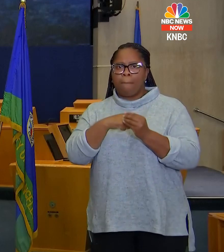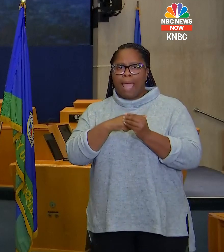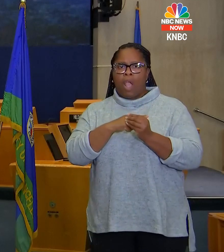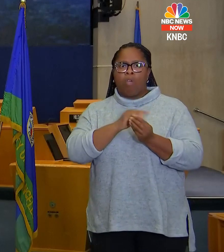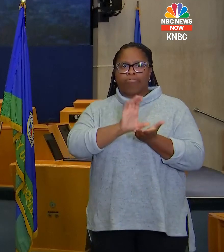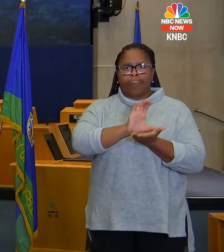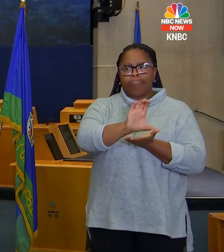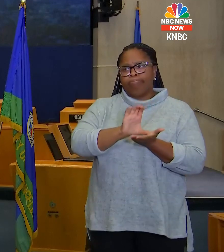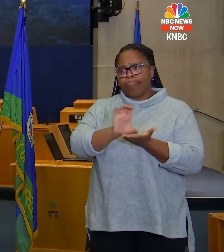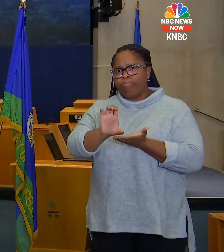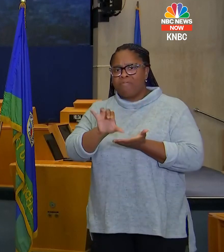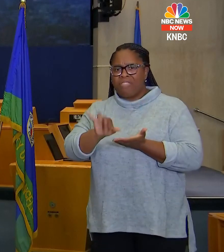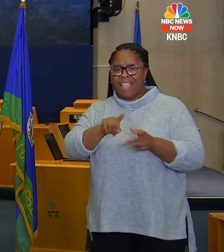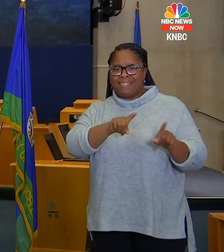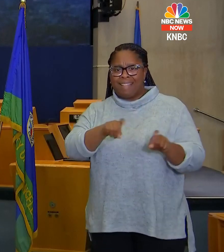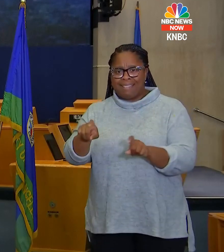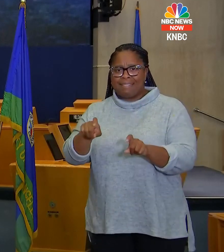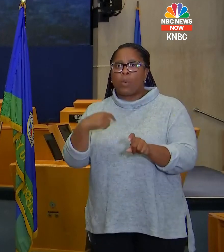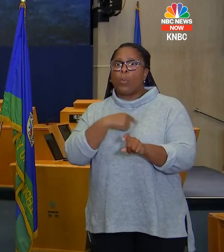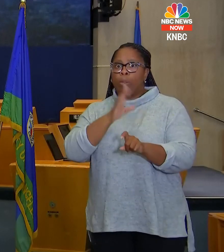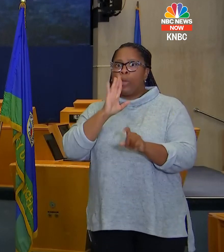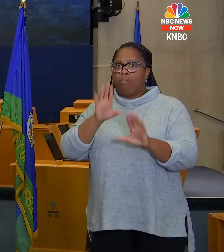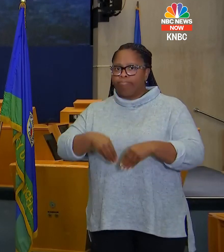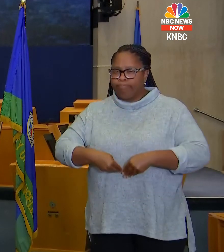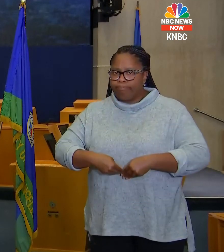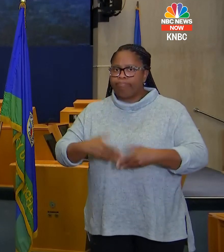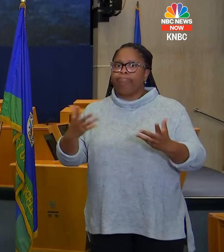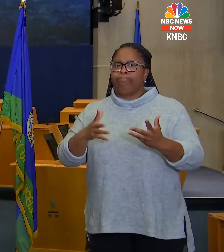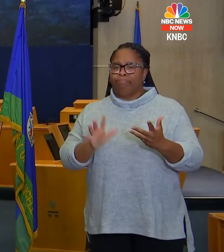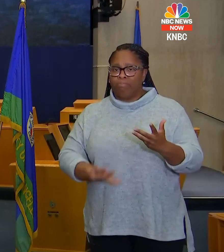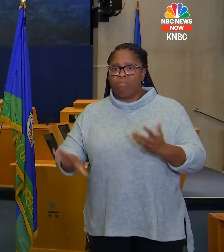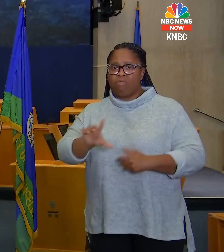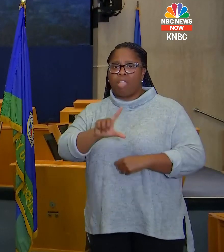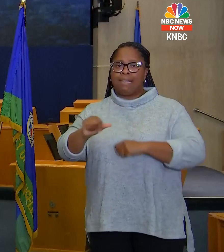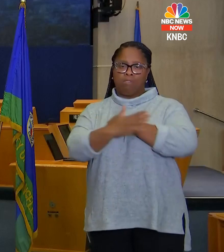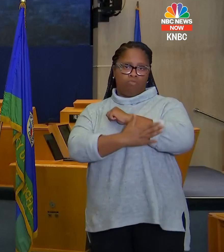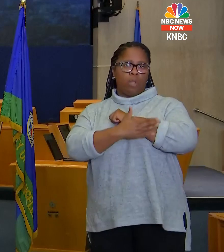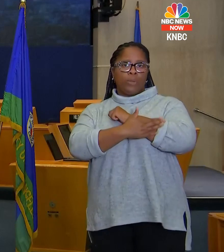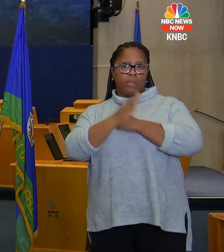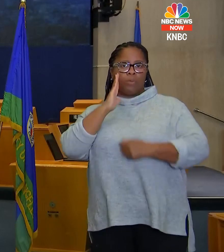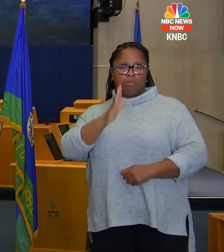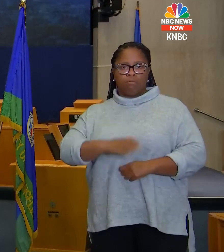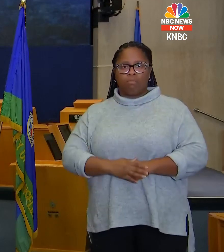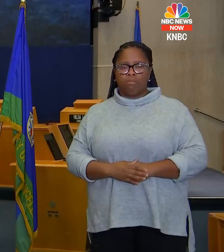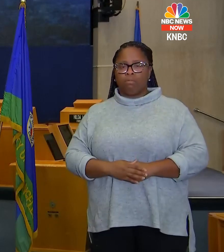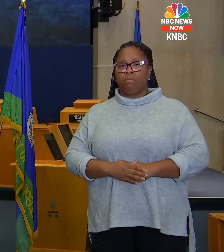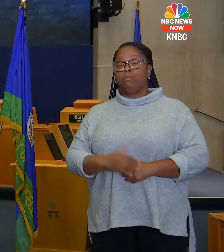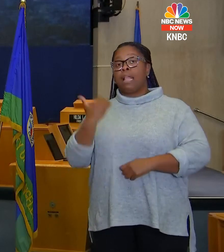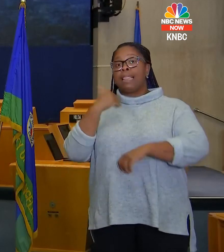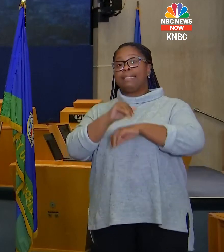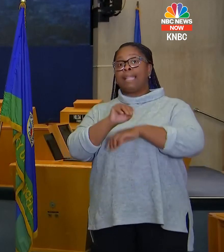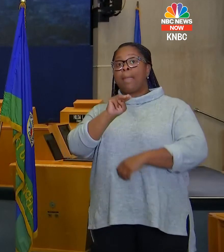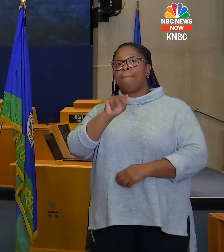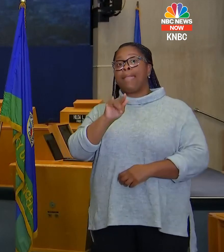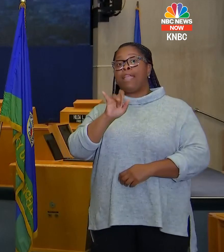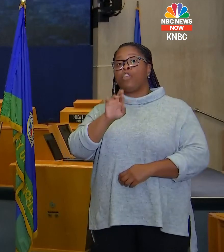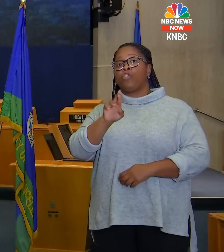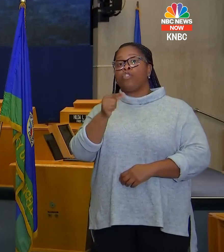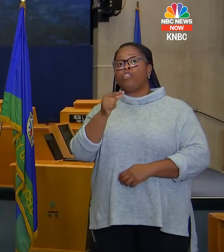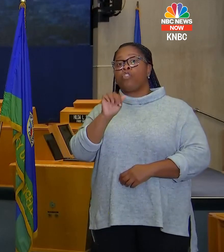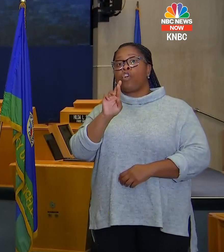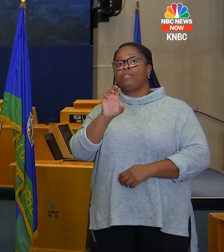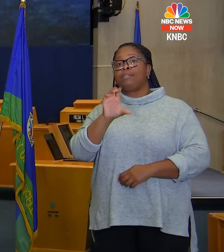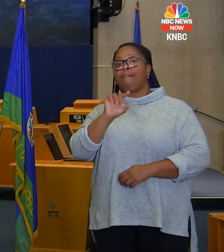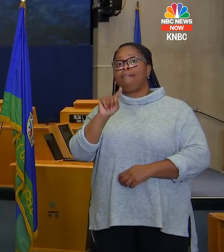test that we are about to deploy immediately throughout Los Angeles County. Last night, Mayor Eric Garcetti mentioned